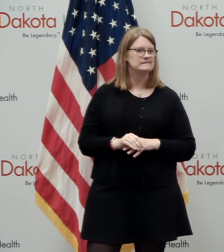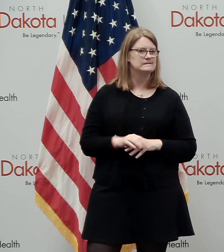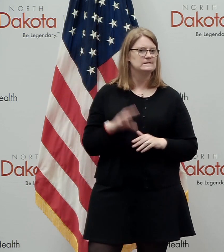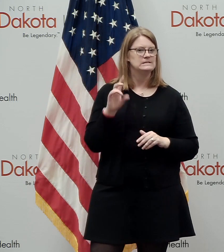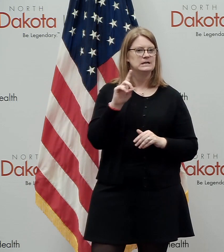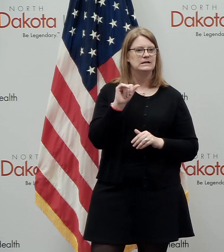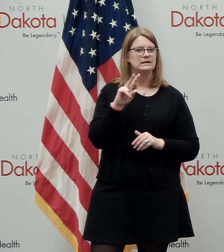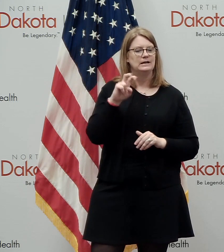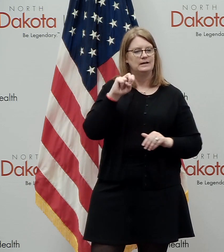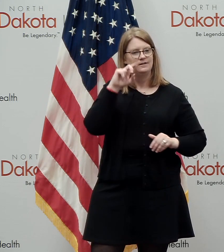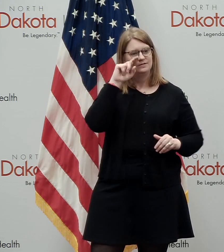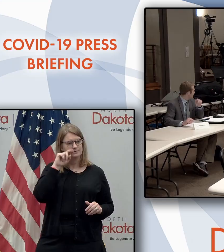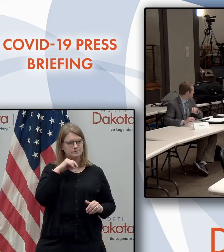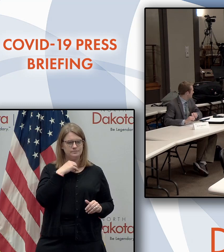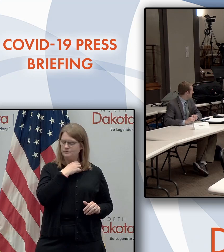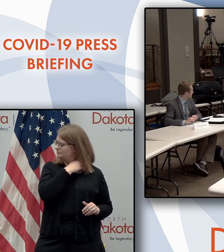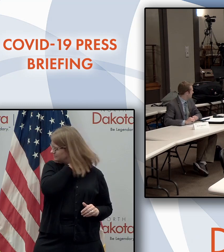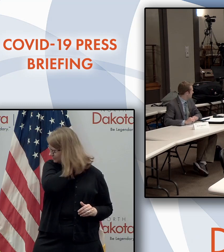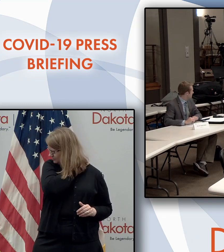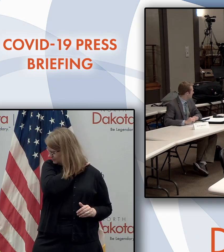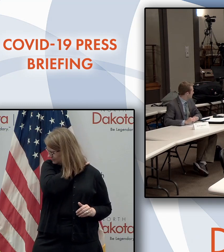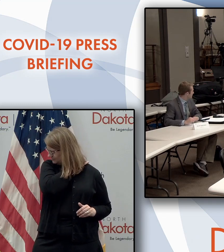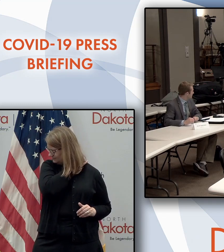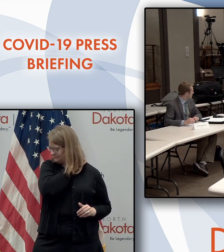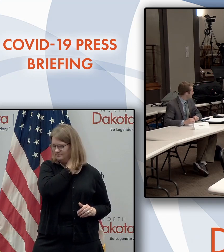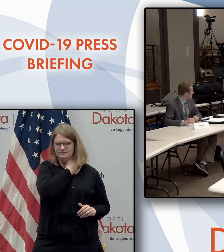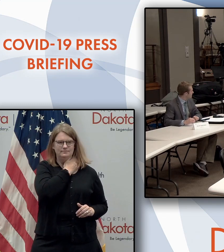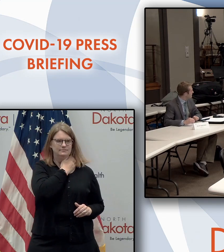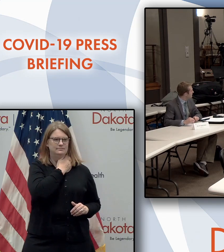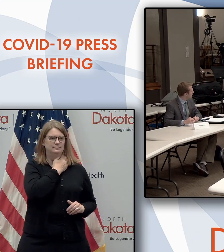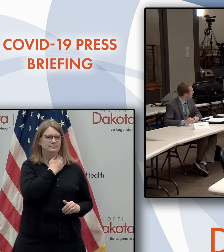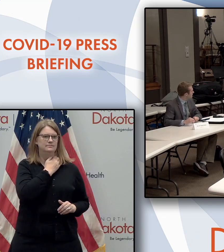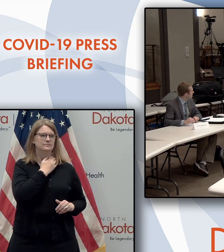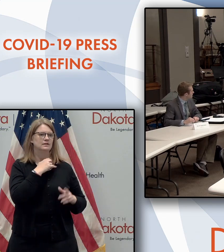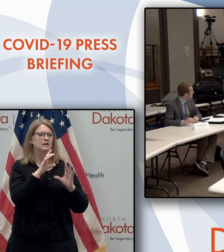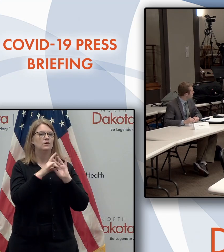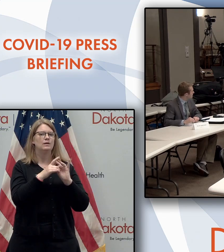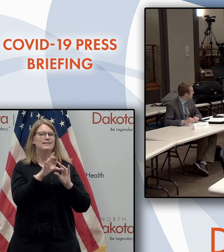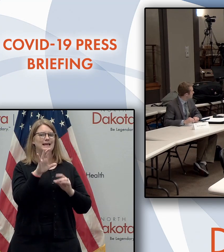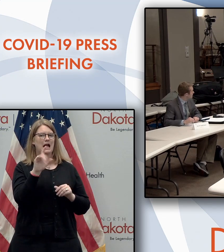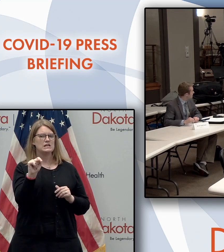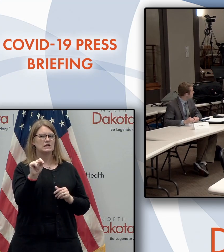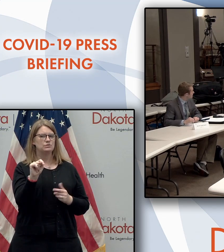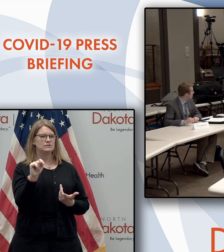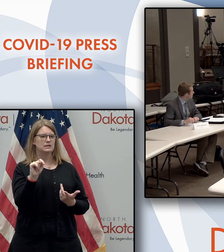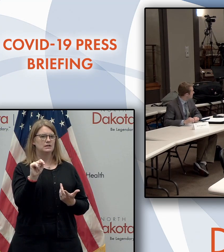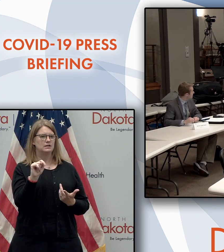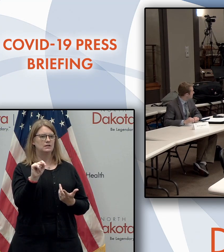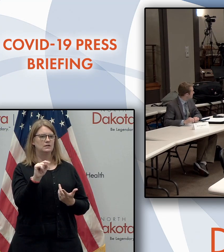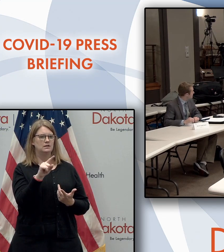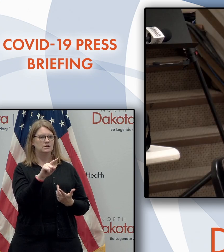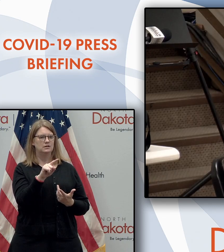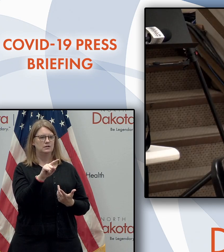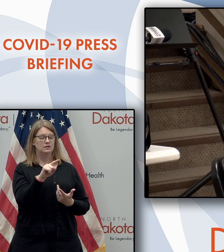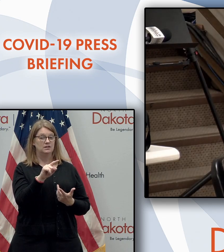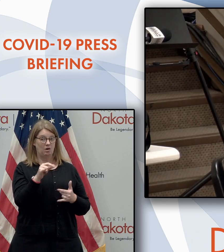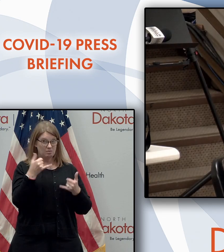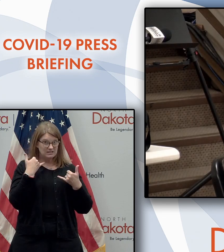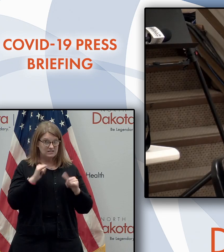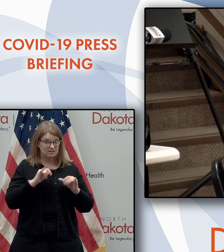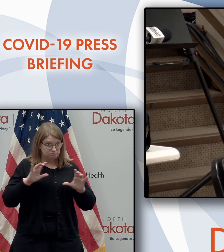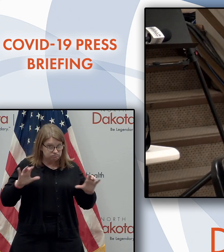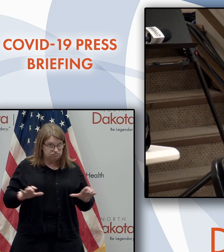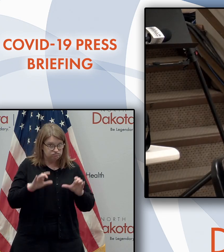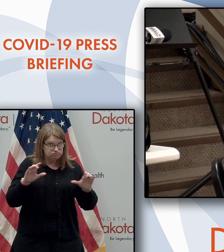Dave? Just a question about contact tracing. Is the effort still as robust as you think it